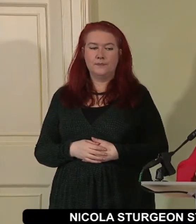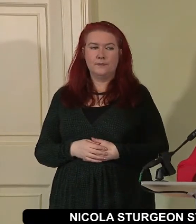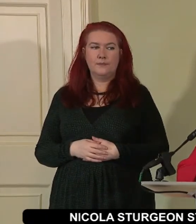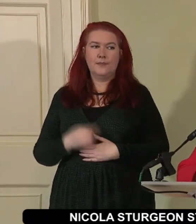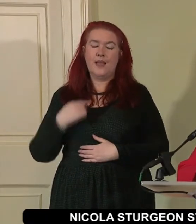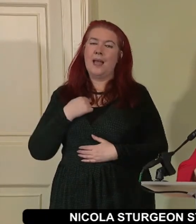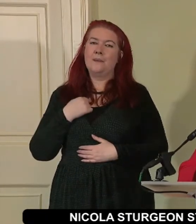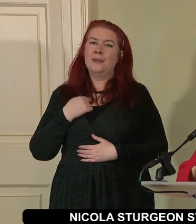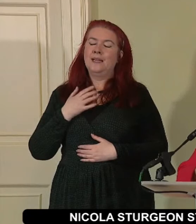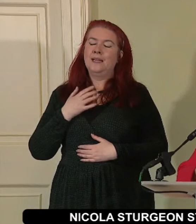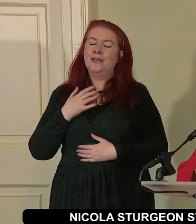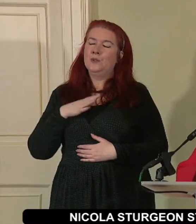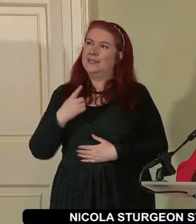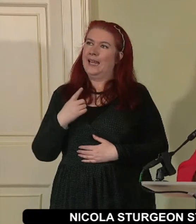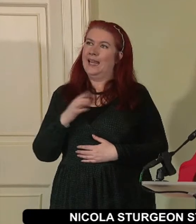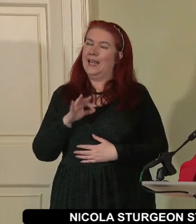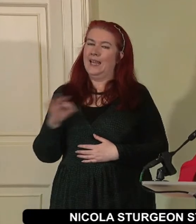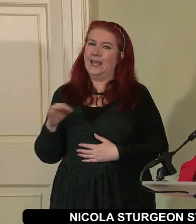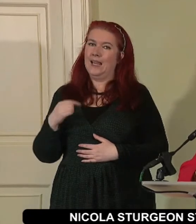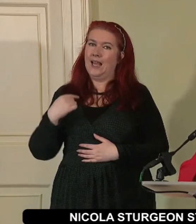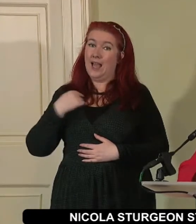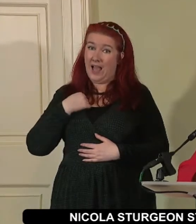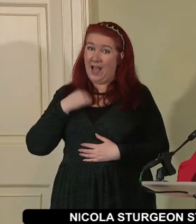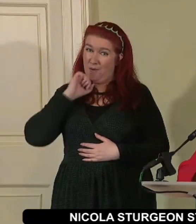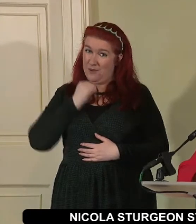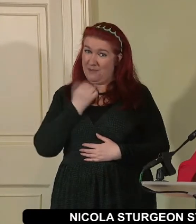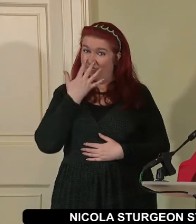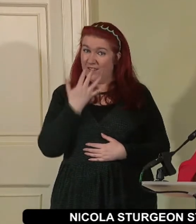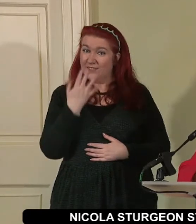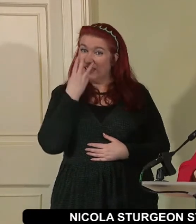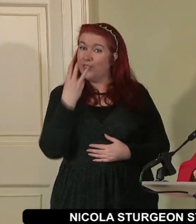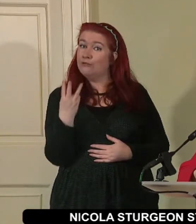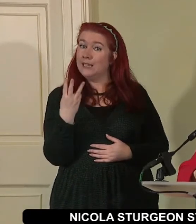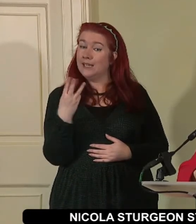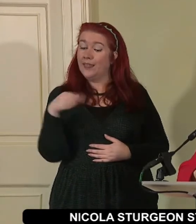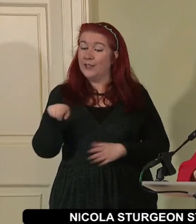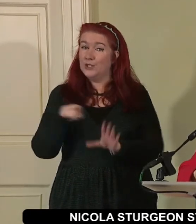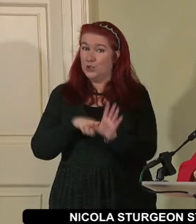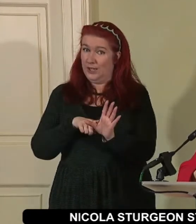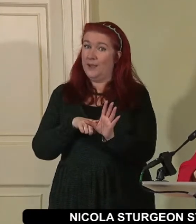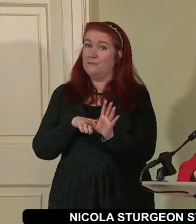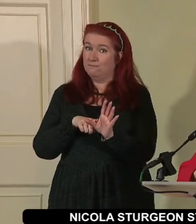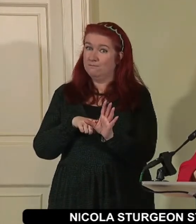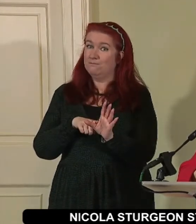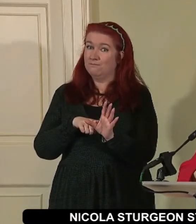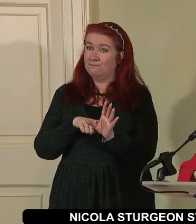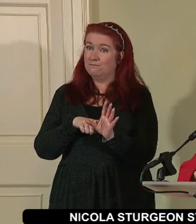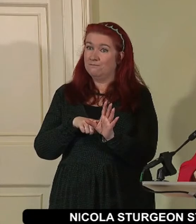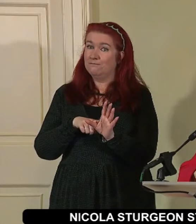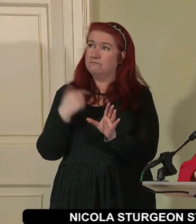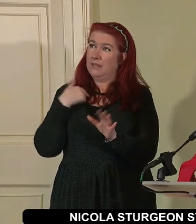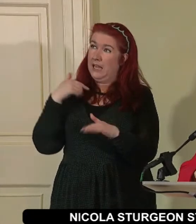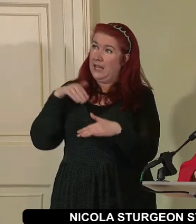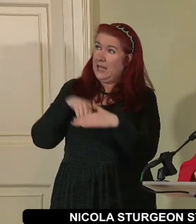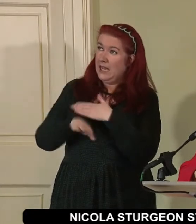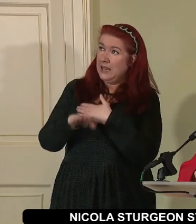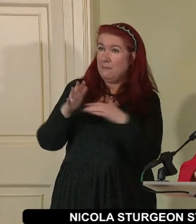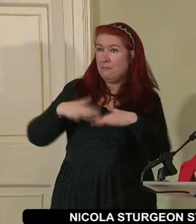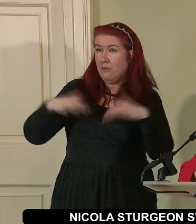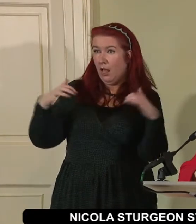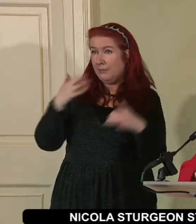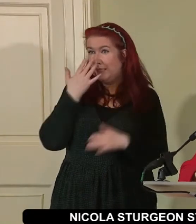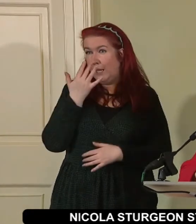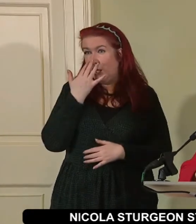I'm not sure I want to say this sentence, actually. I will be 53 this year. I entered Parliament, you know, when I